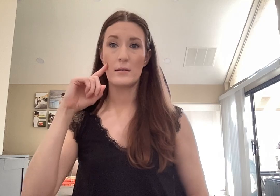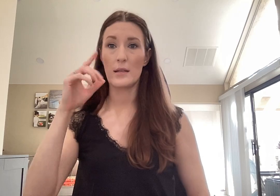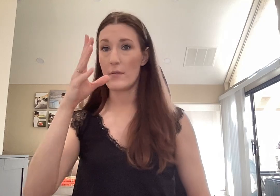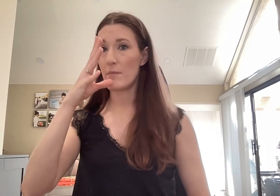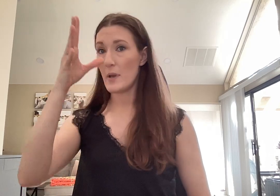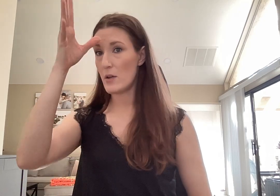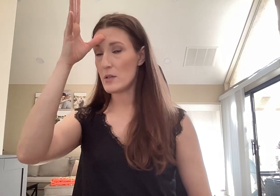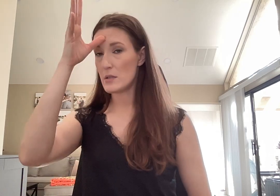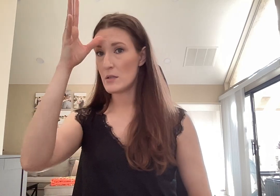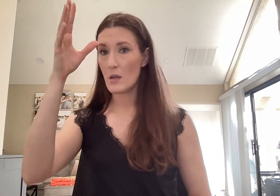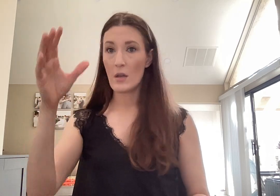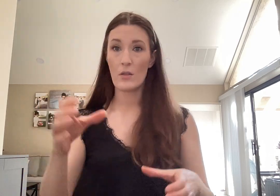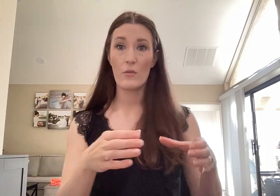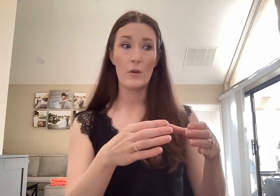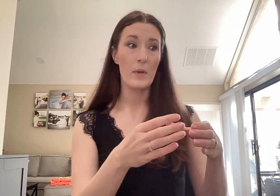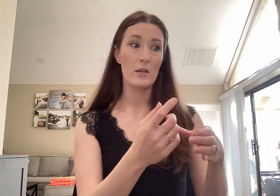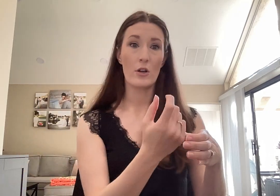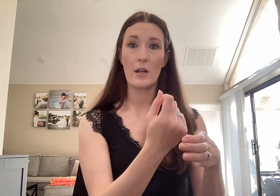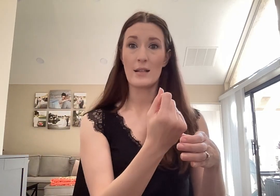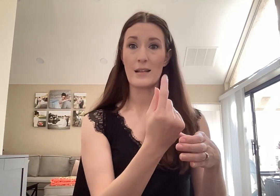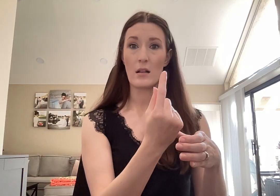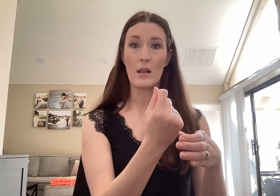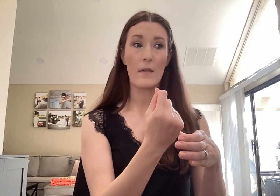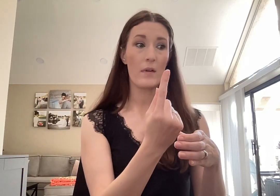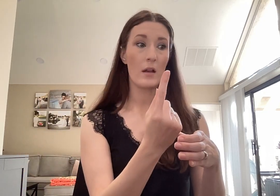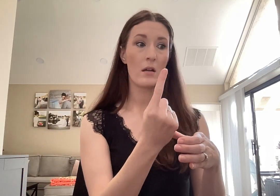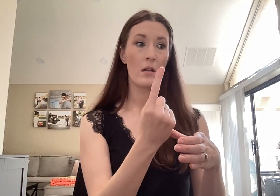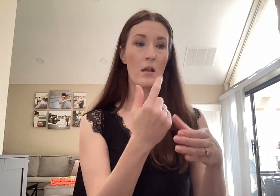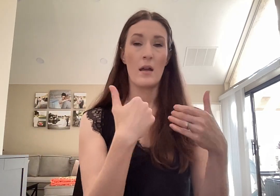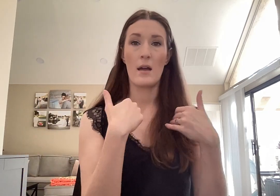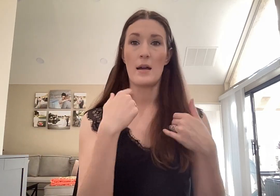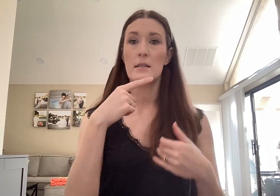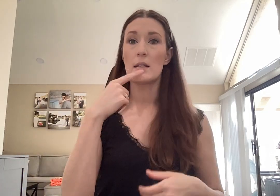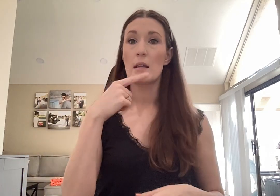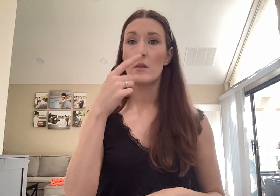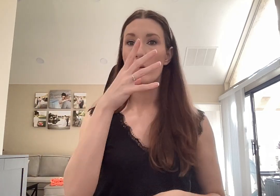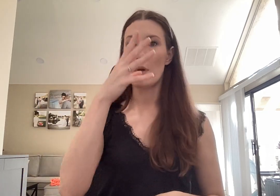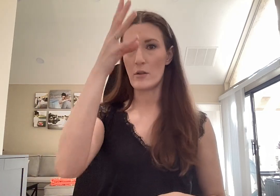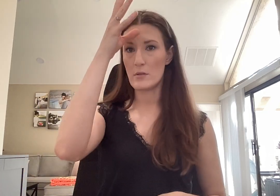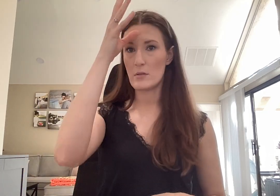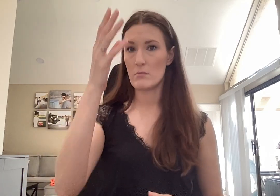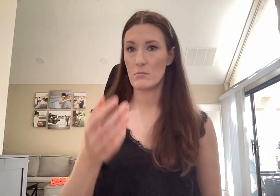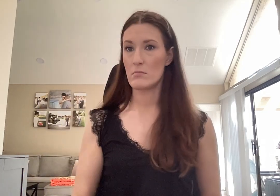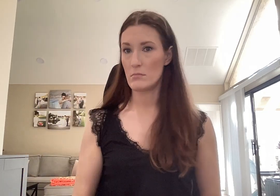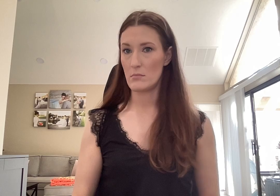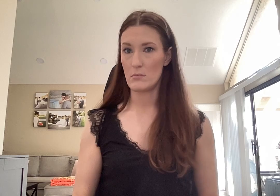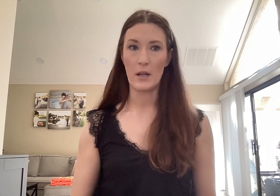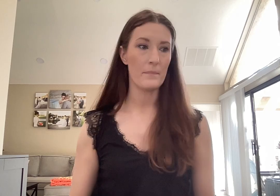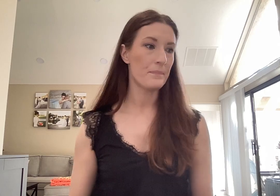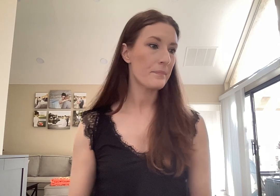deaf parents. The remainder is an 11, has hearing parents, right?